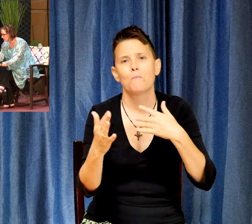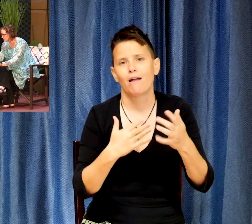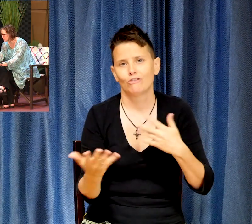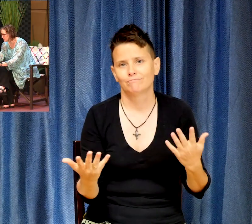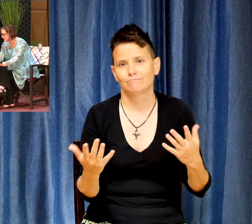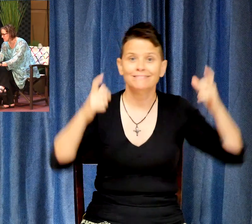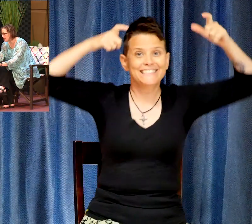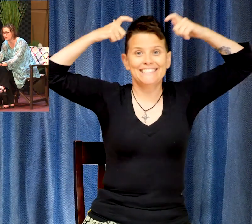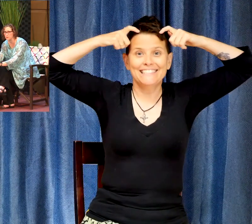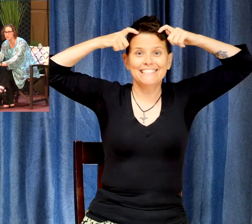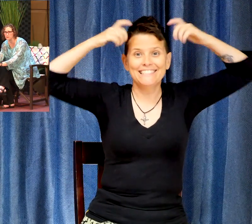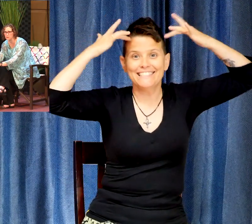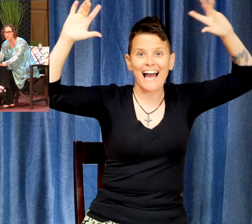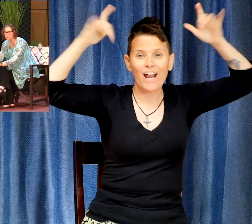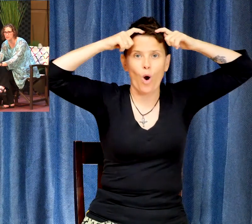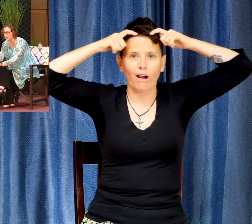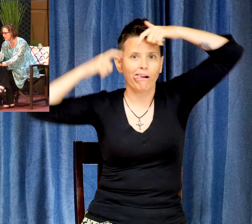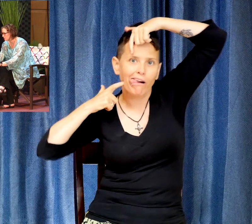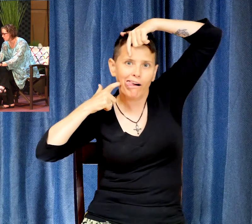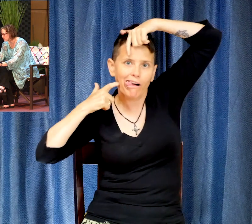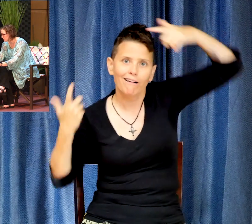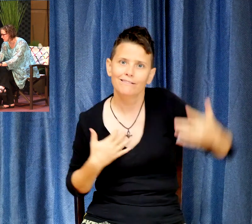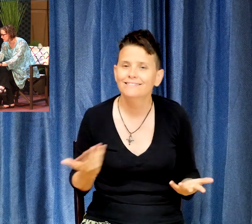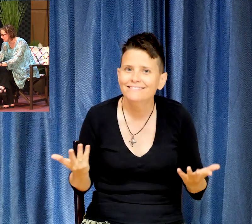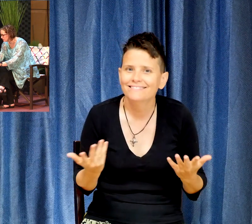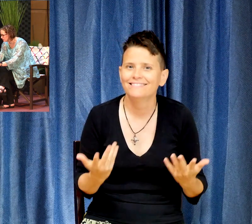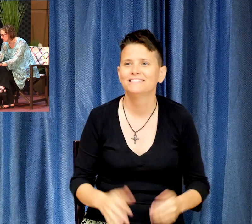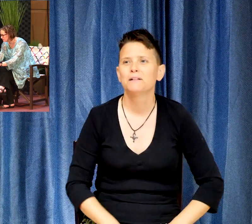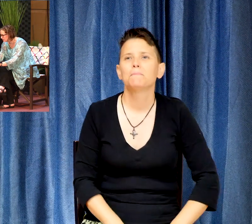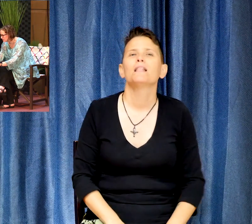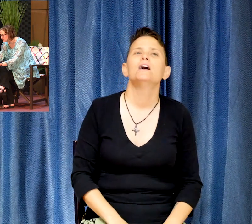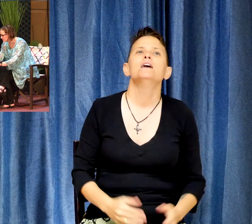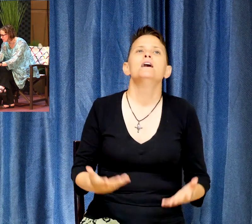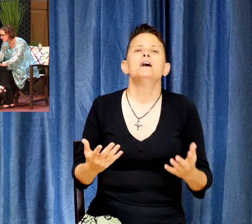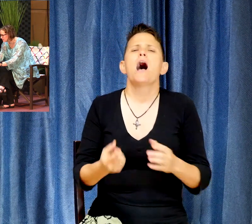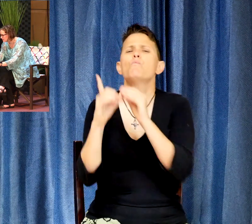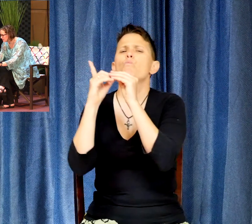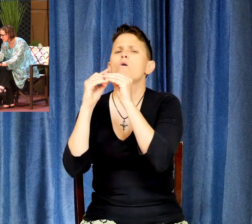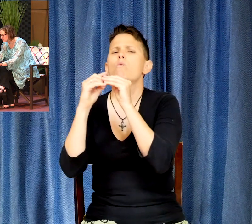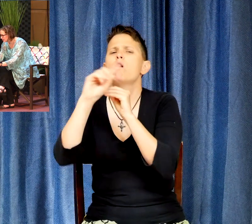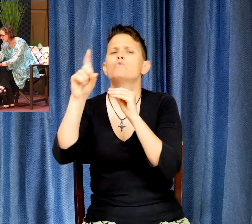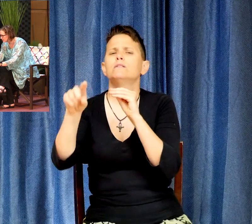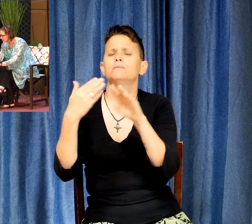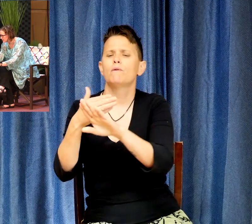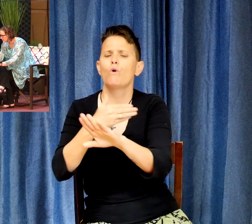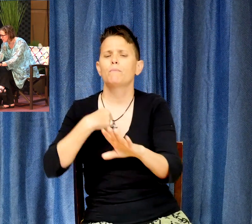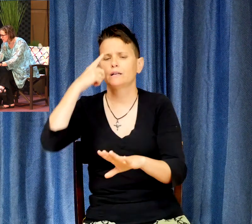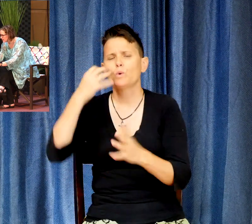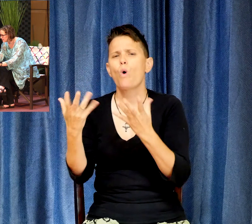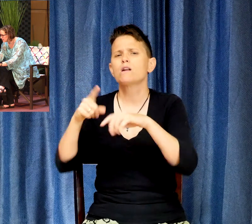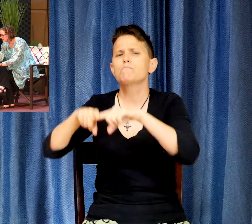time to have a break before Roger Teal's workshop at 2. So let me just see if I've